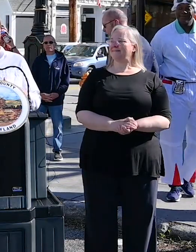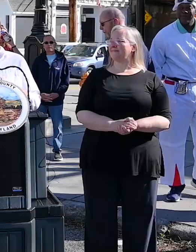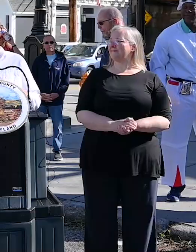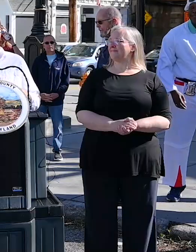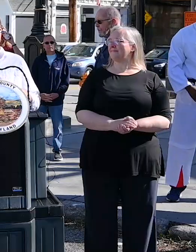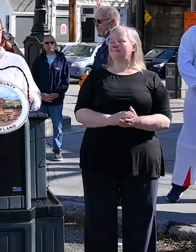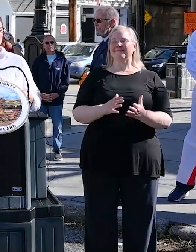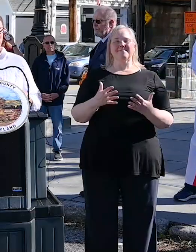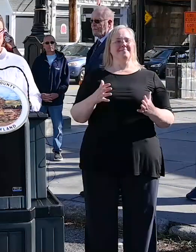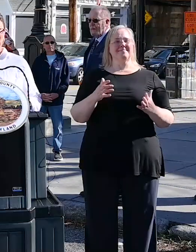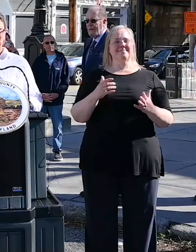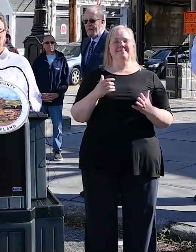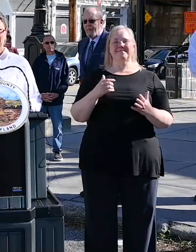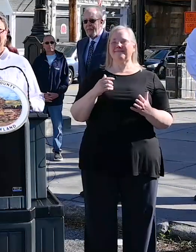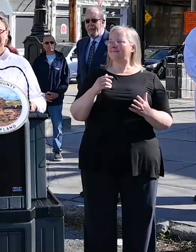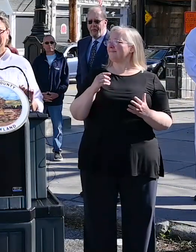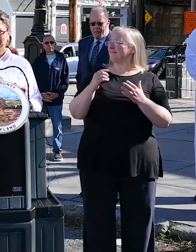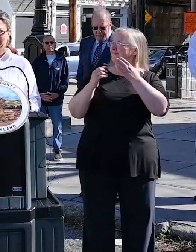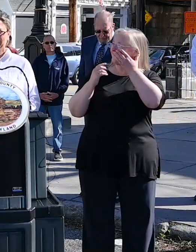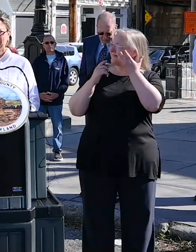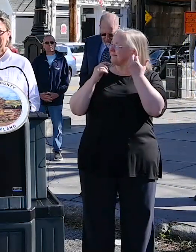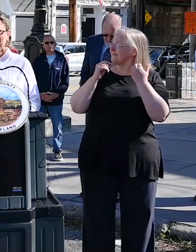Oh, I'm not sure how one comes back from that, sorry.